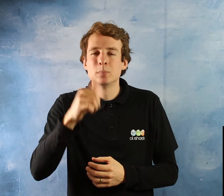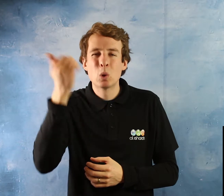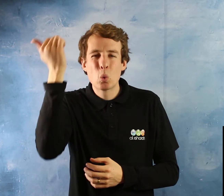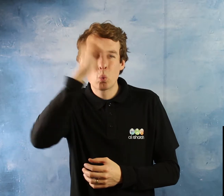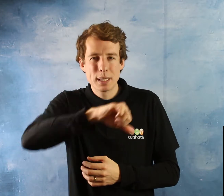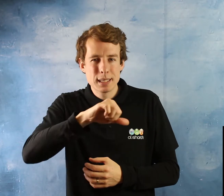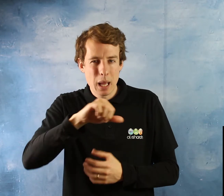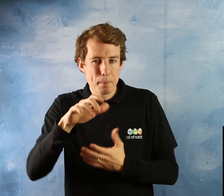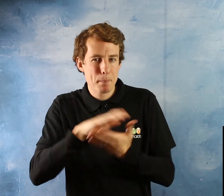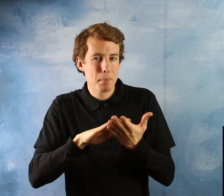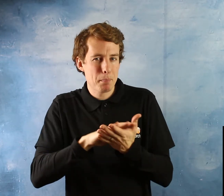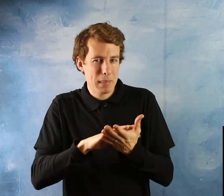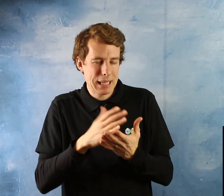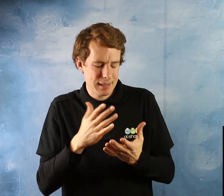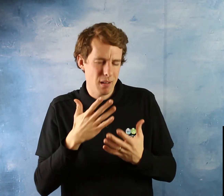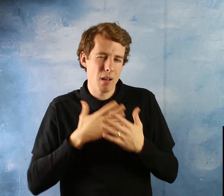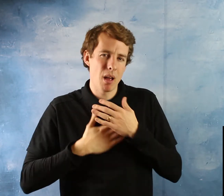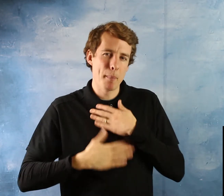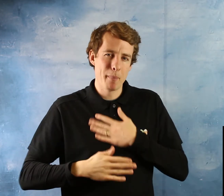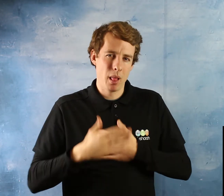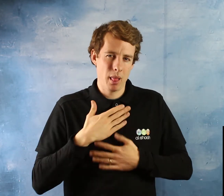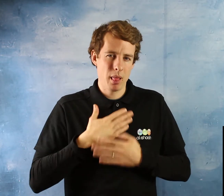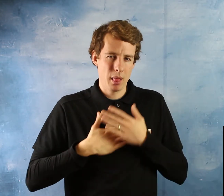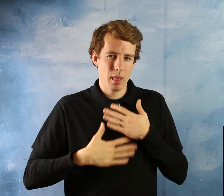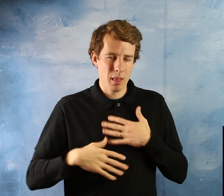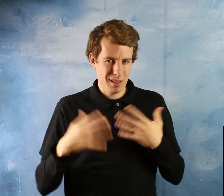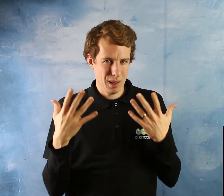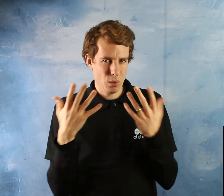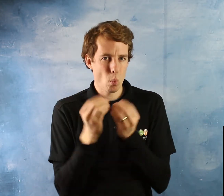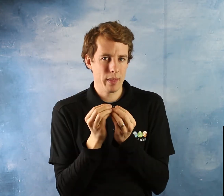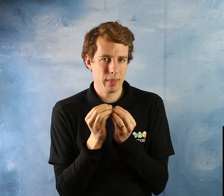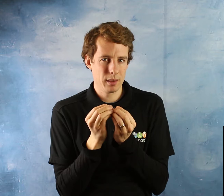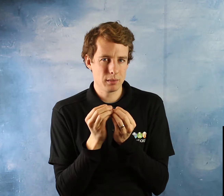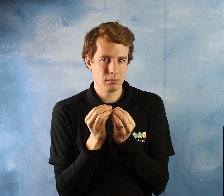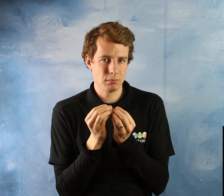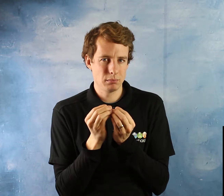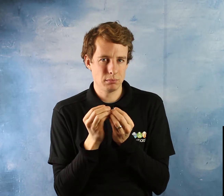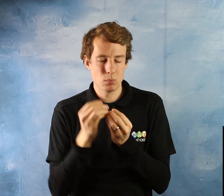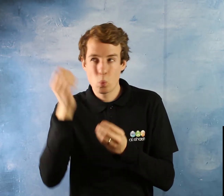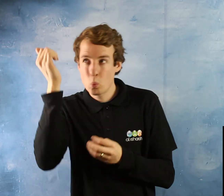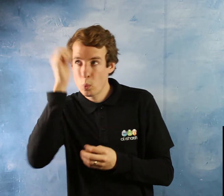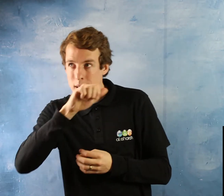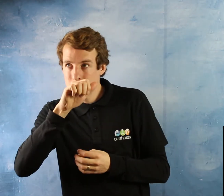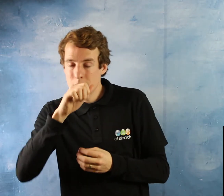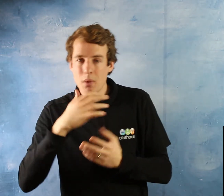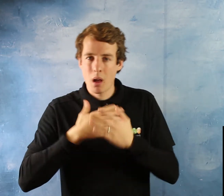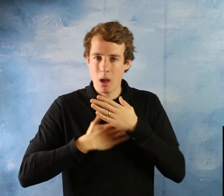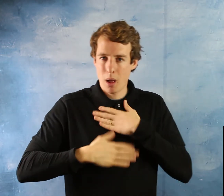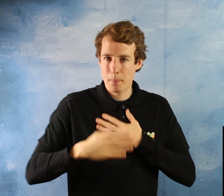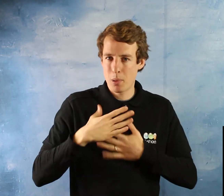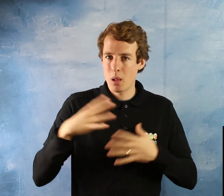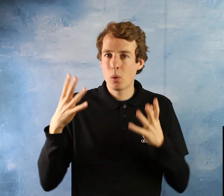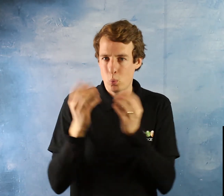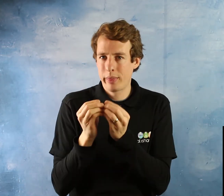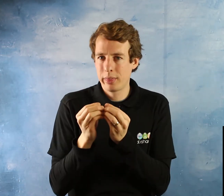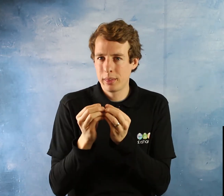mean? If you see a person is humble, presenting himself in a humble way, not self-boasting, then